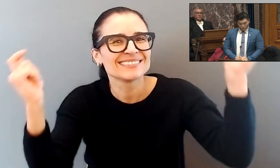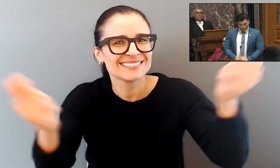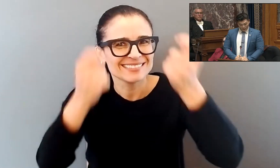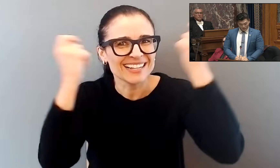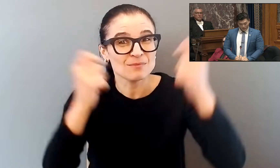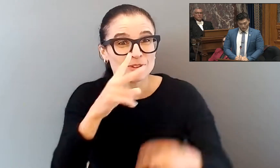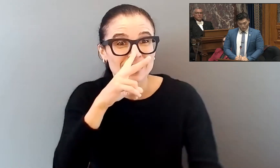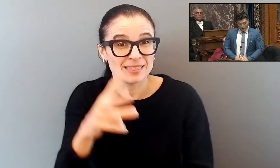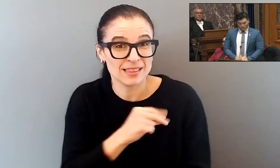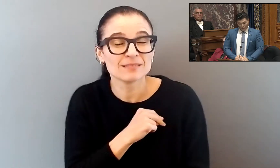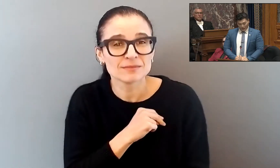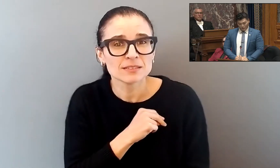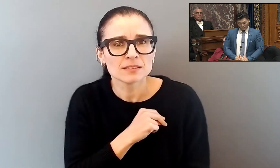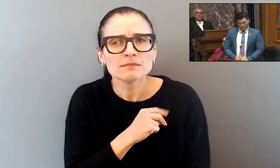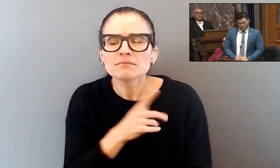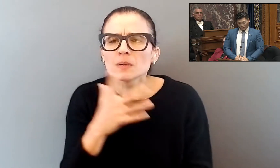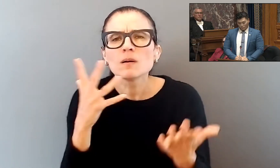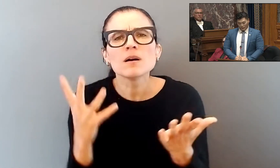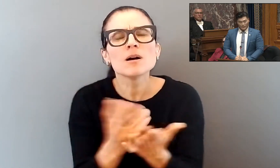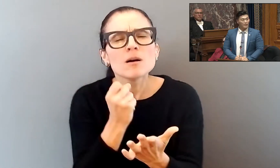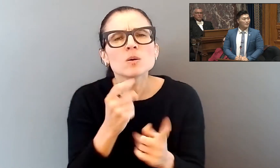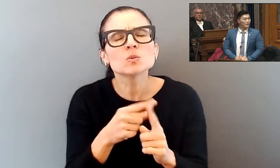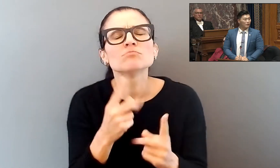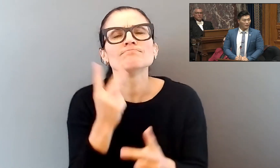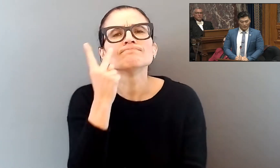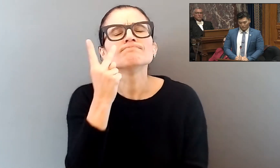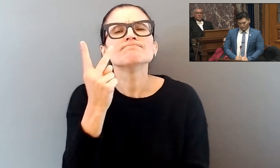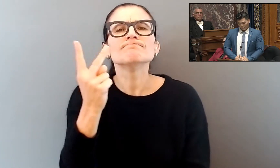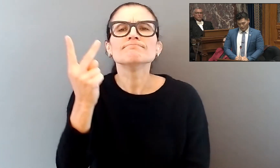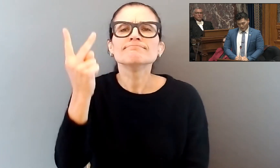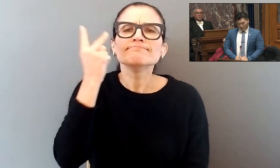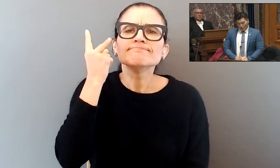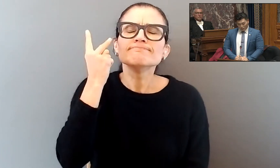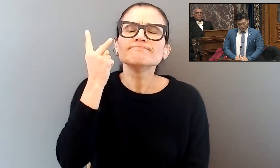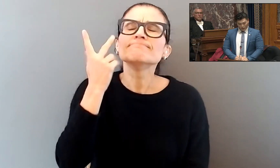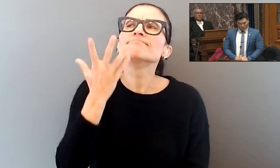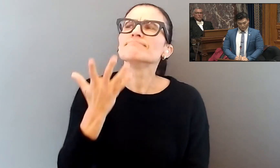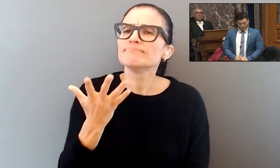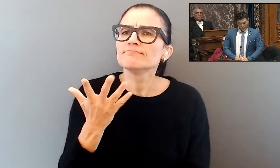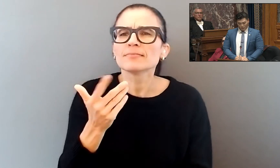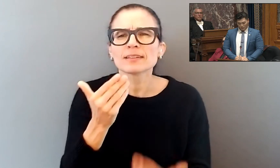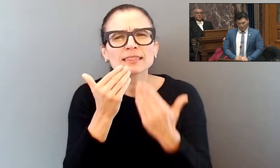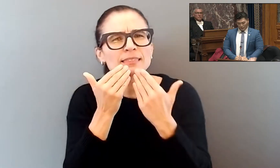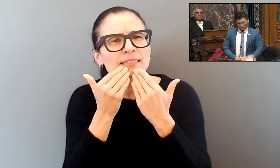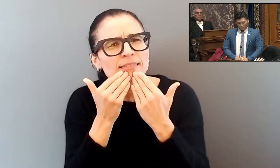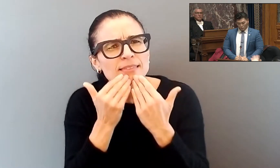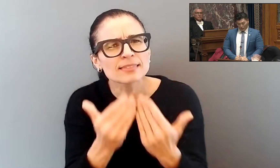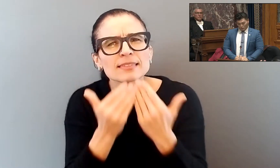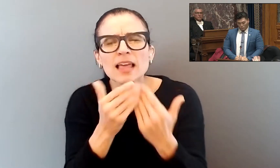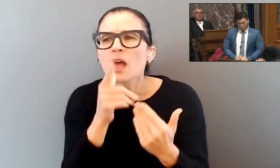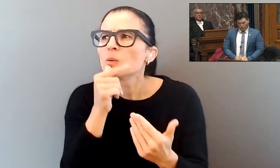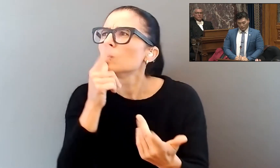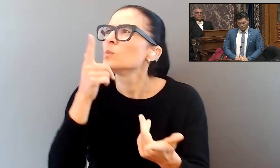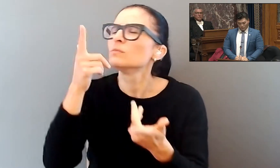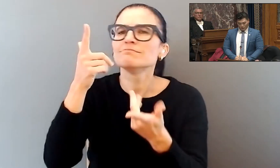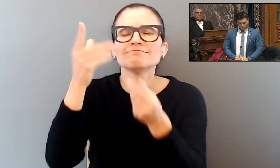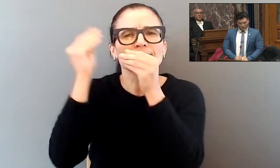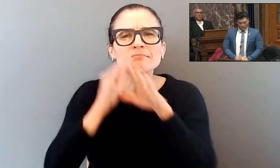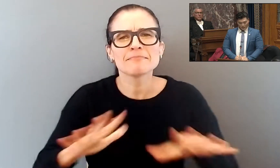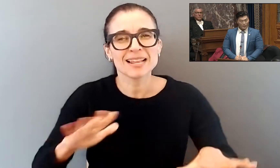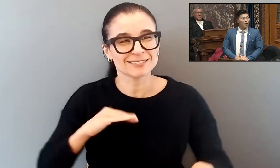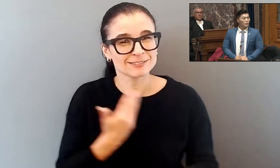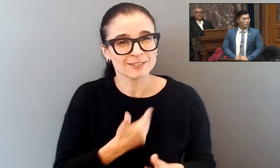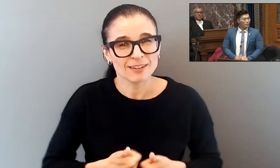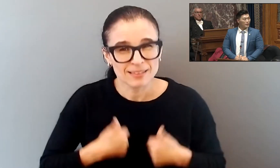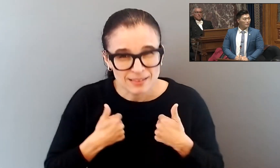to reflect, and to give thanks for the blessings in our lives, including the First Nations land that we get to work and live on,